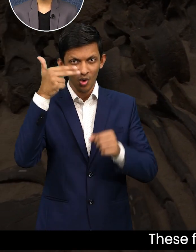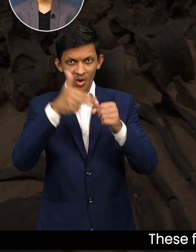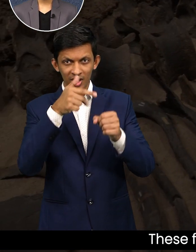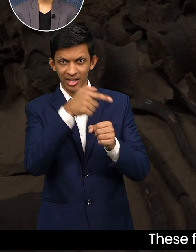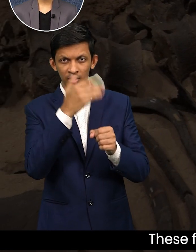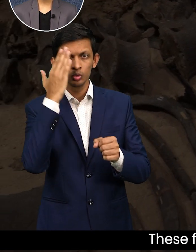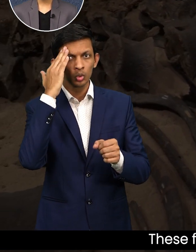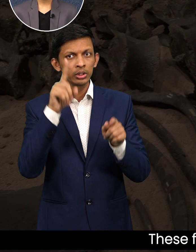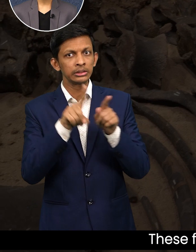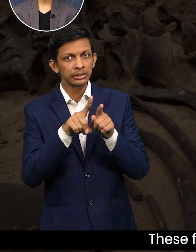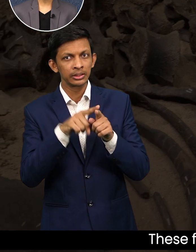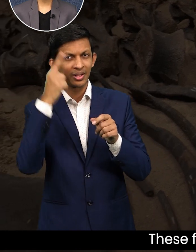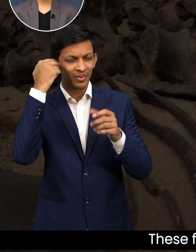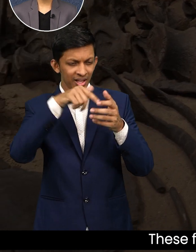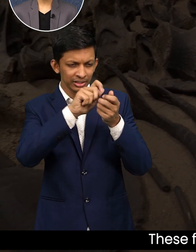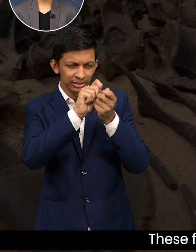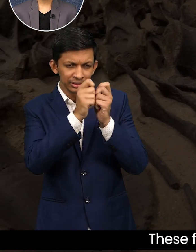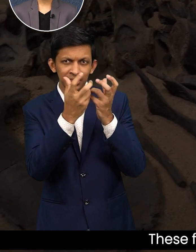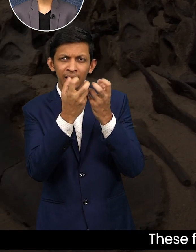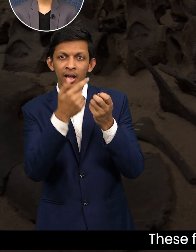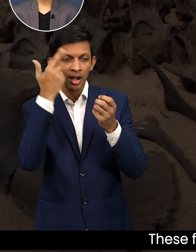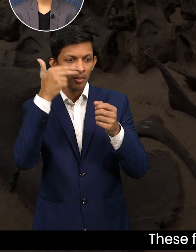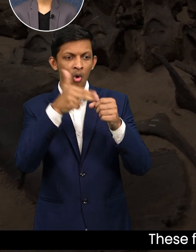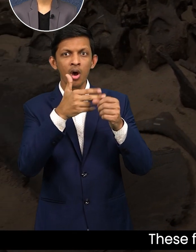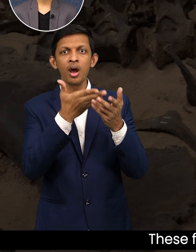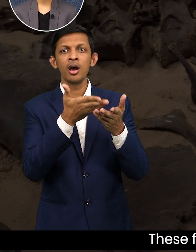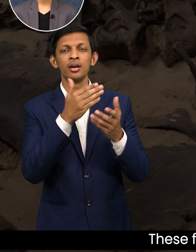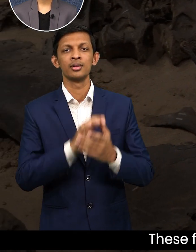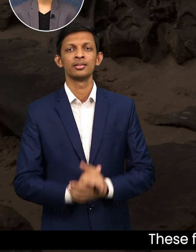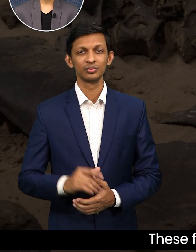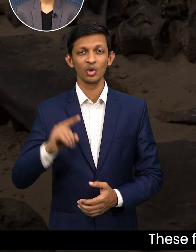These fuels are known as fossil fuels.